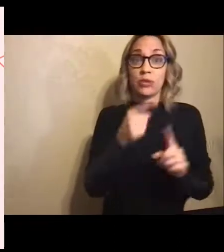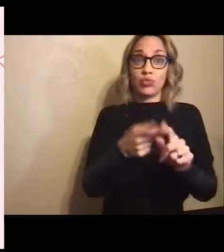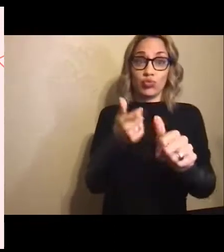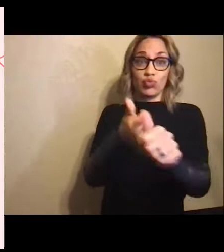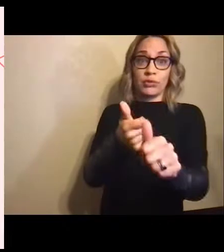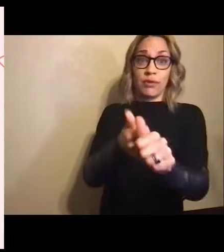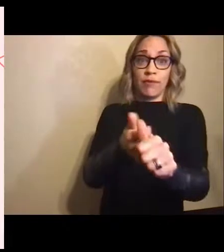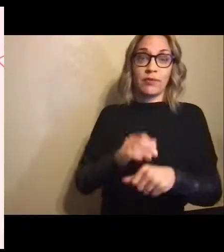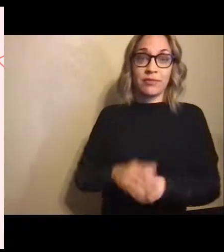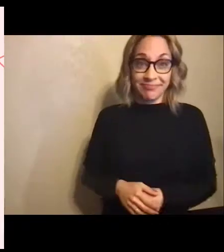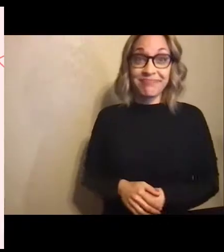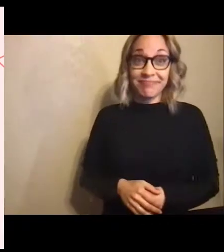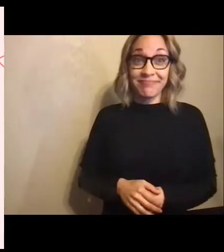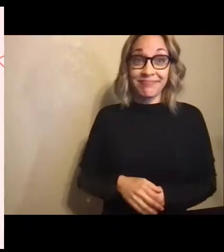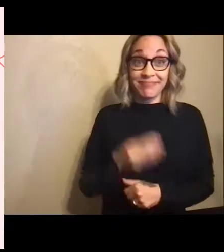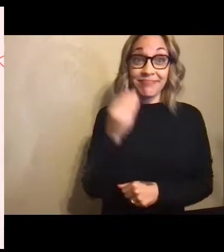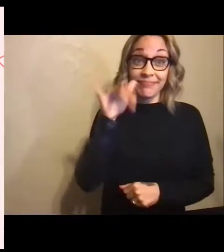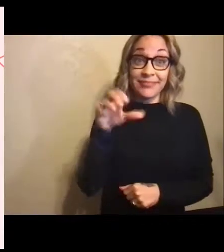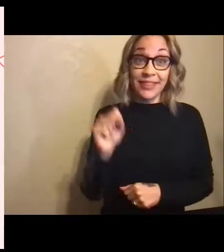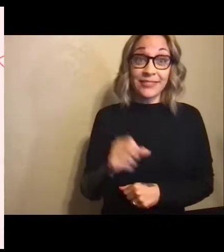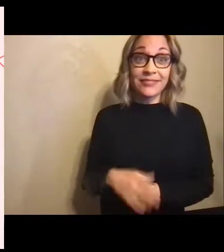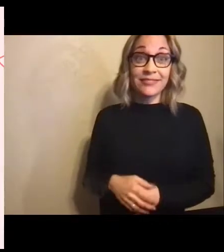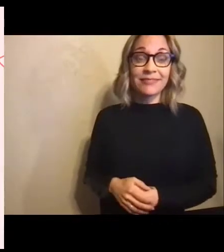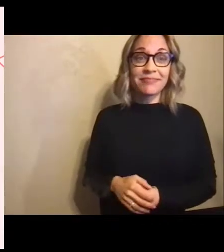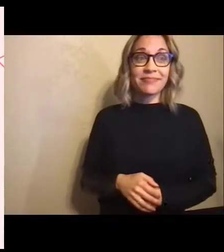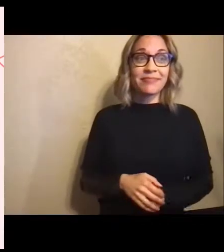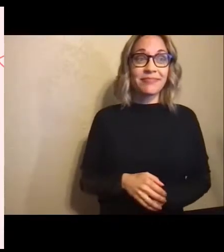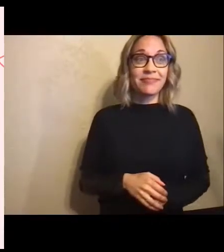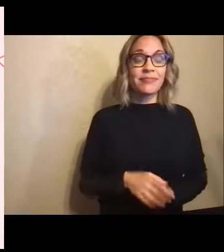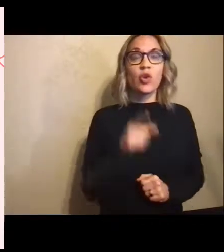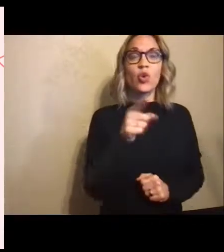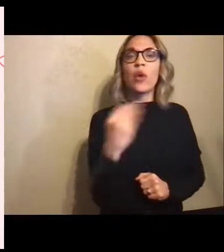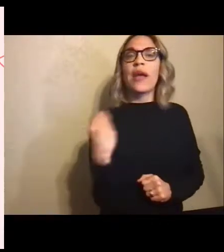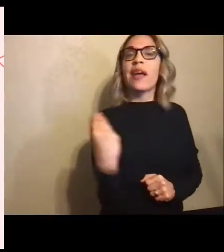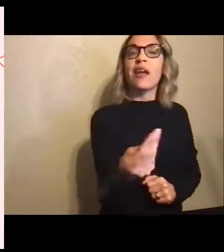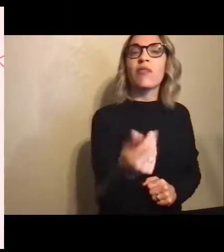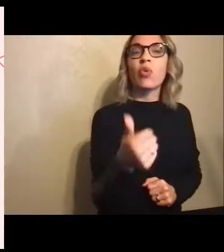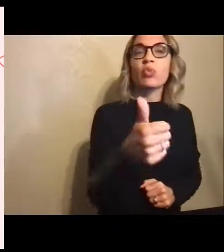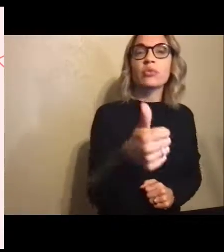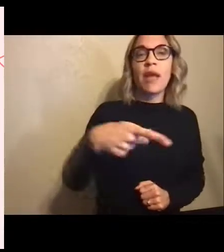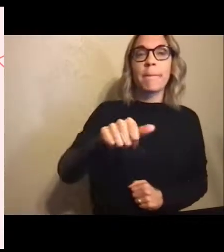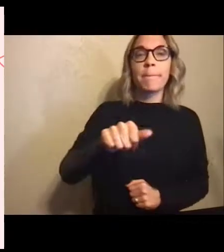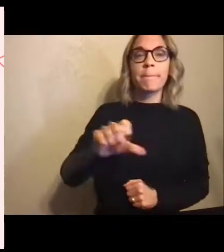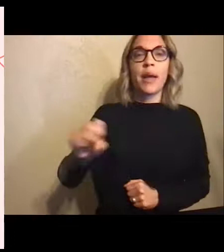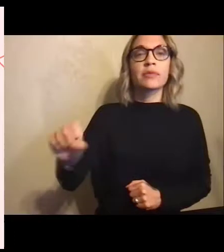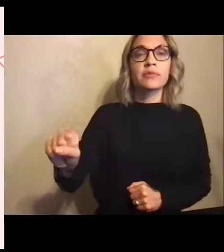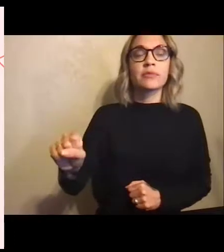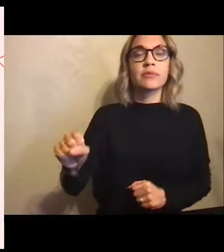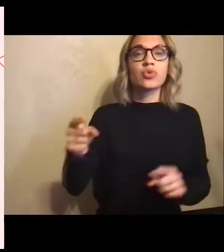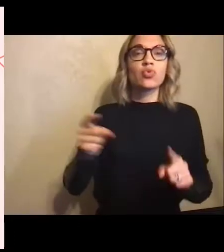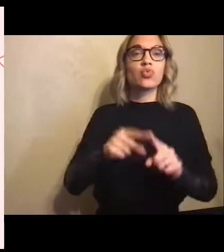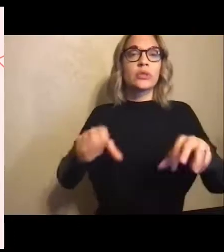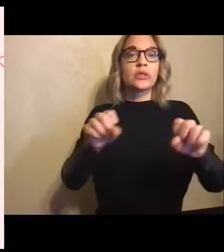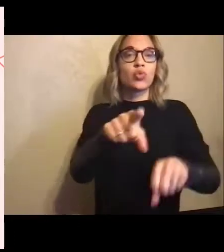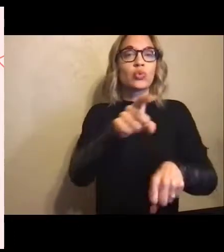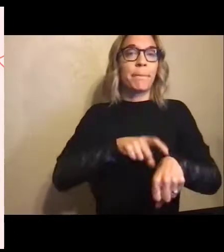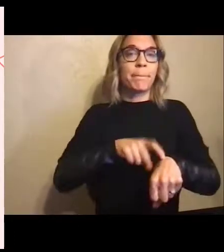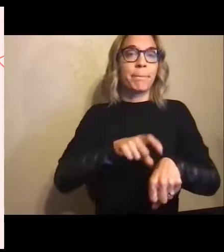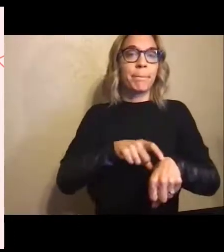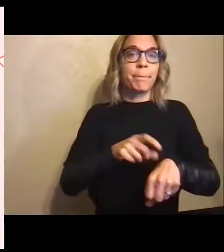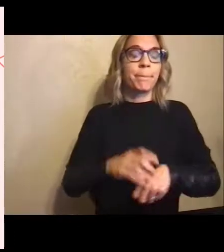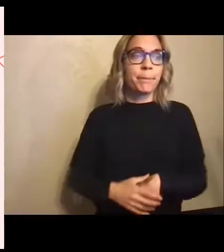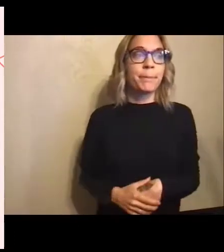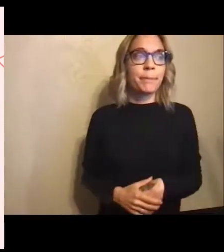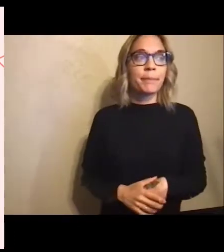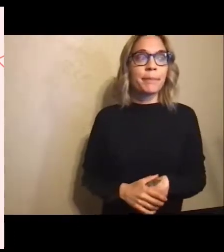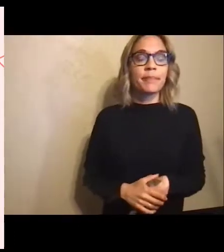measurable. And essentially, that person would have lied to themselves because you end up giving yourself